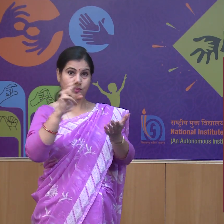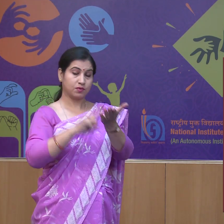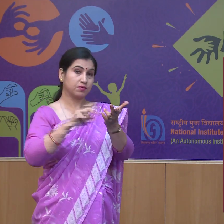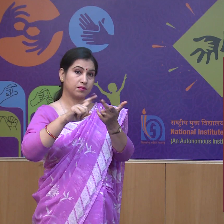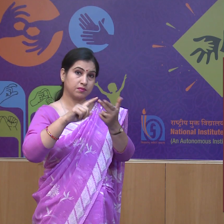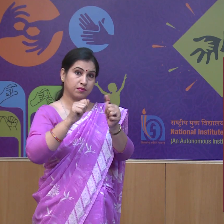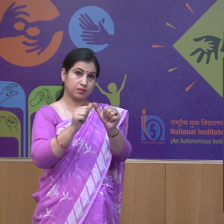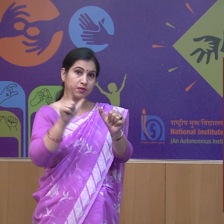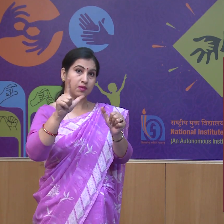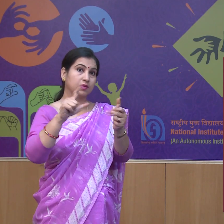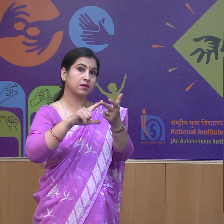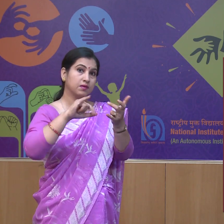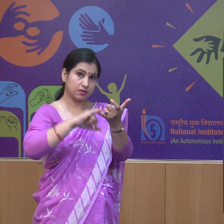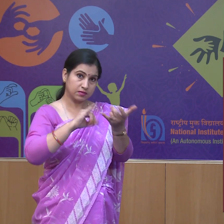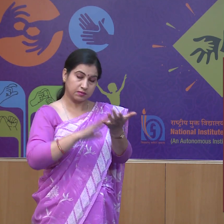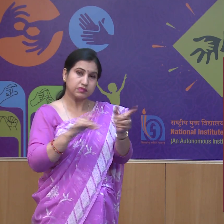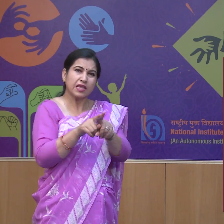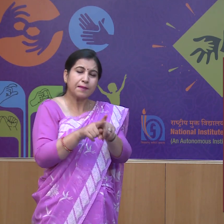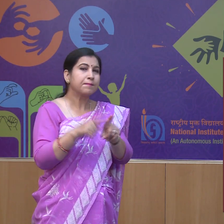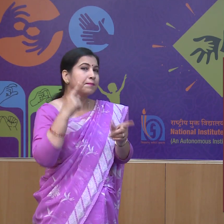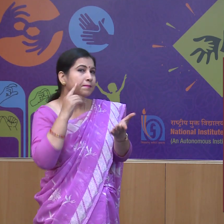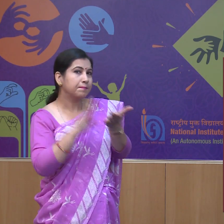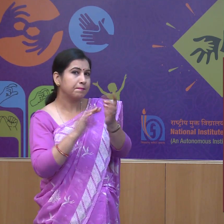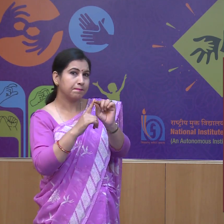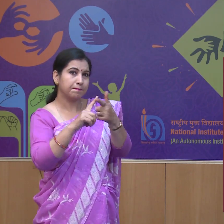and imperialism in the world.